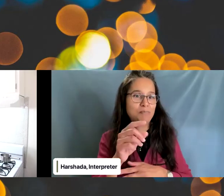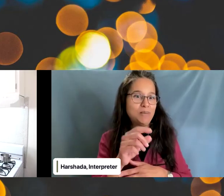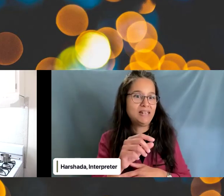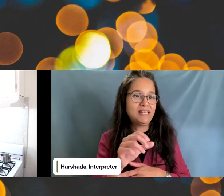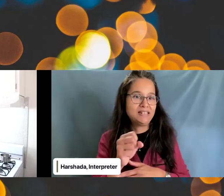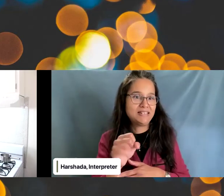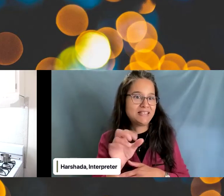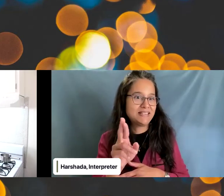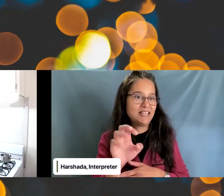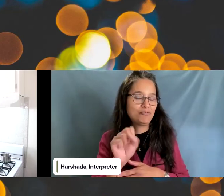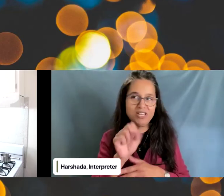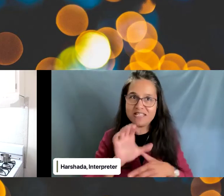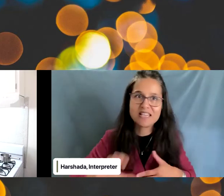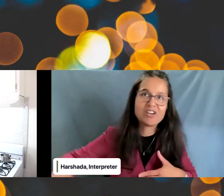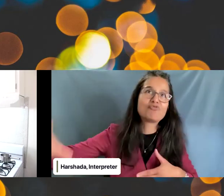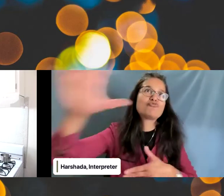Nice.